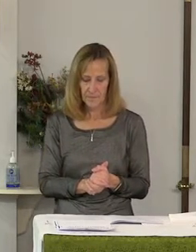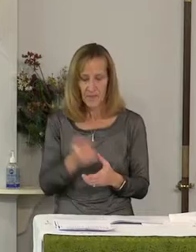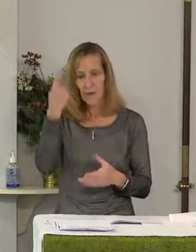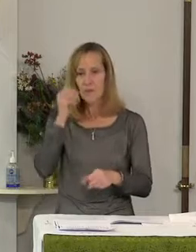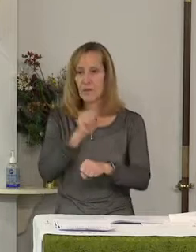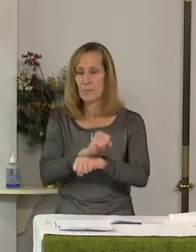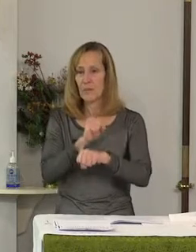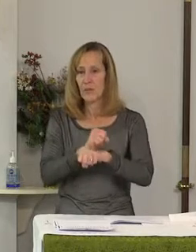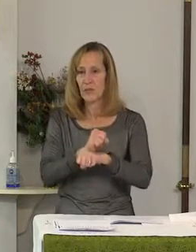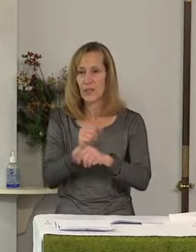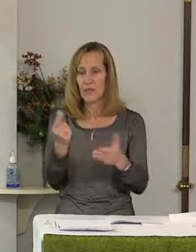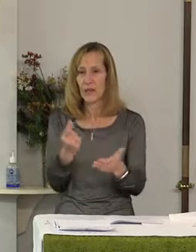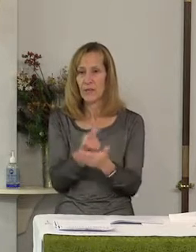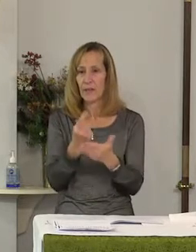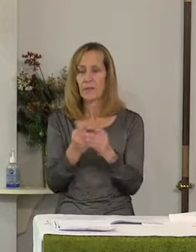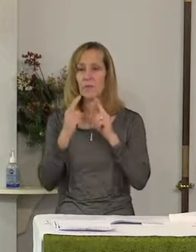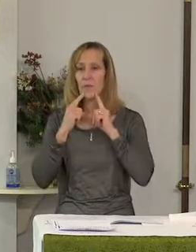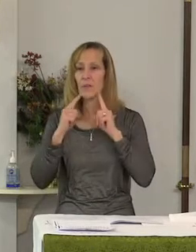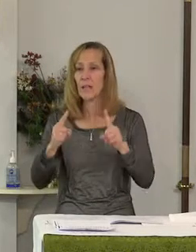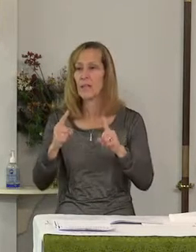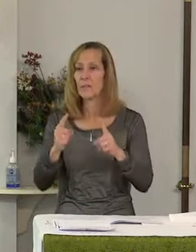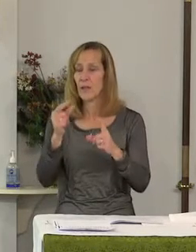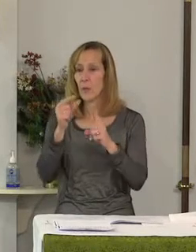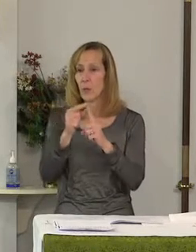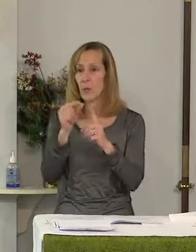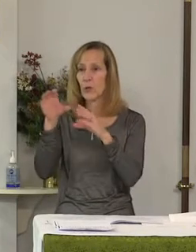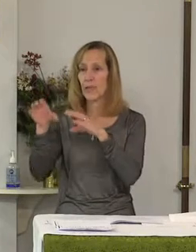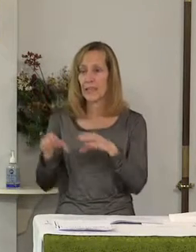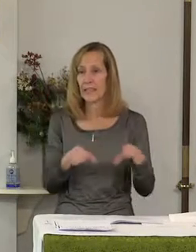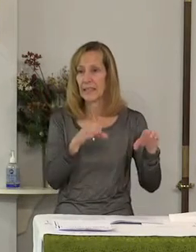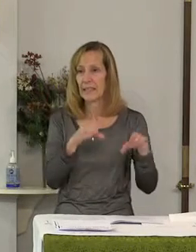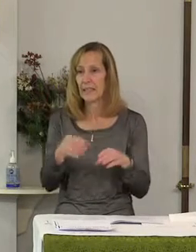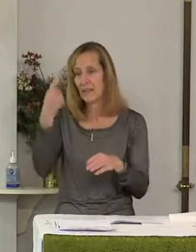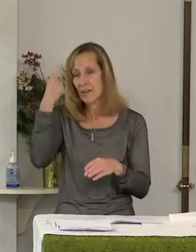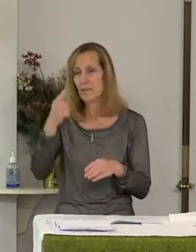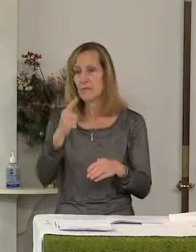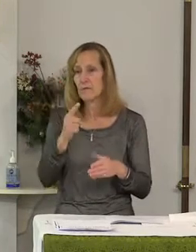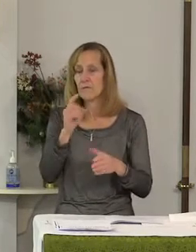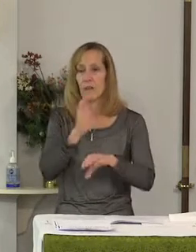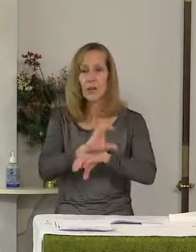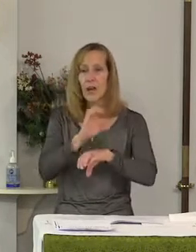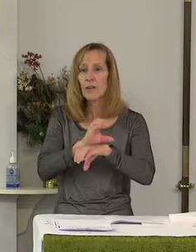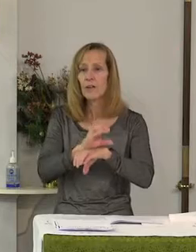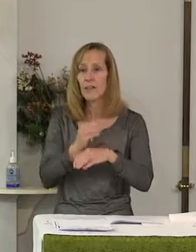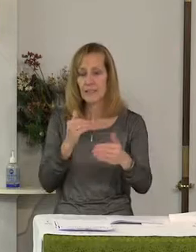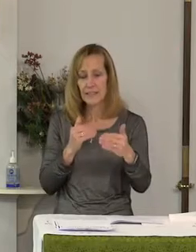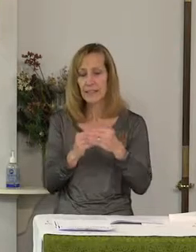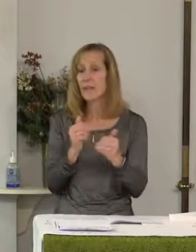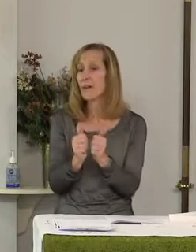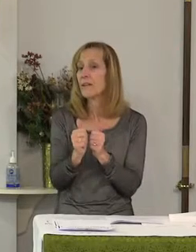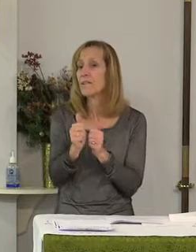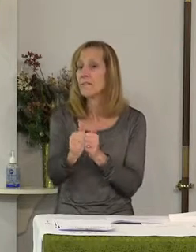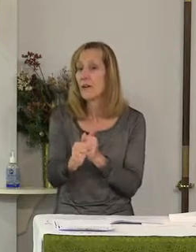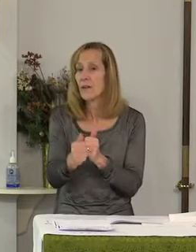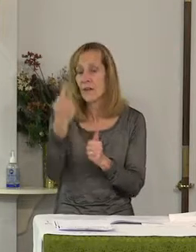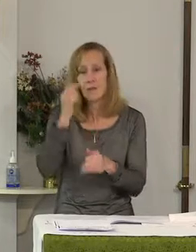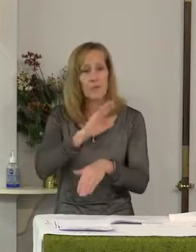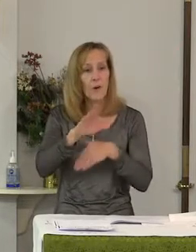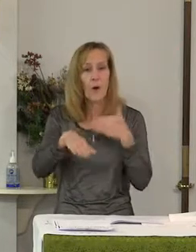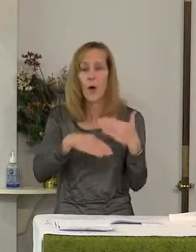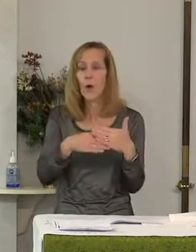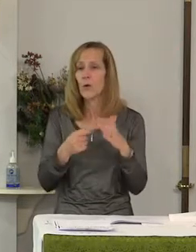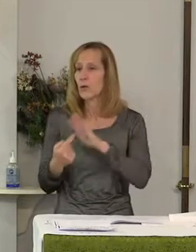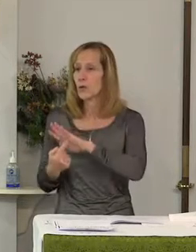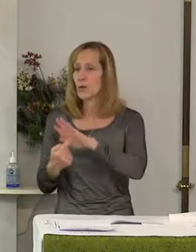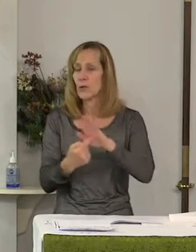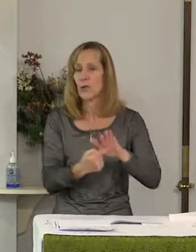For the ministry of the gospel proclaimed in word and deed, for congregations near and far, and for all who